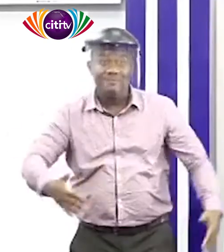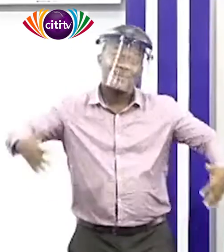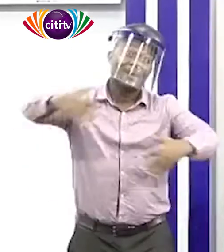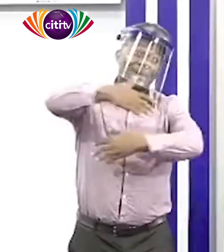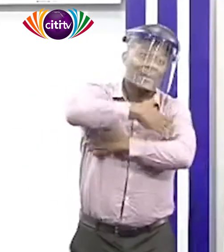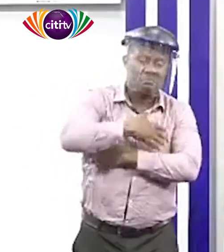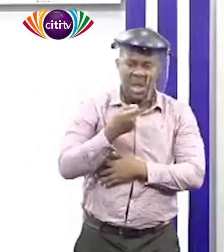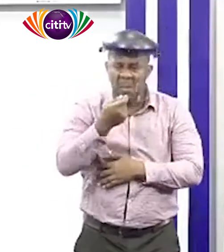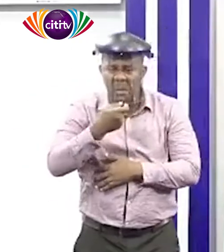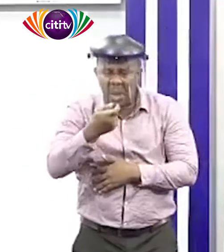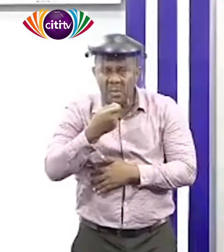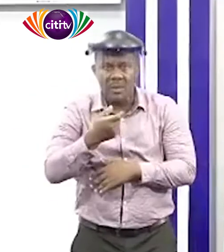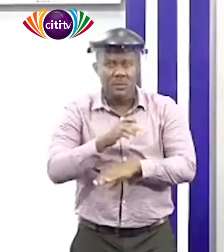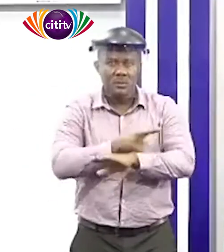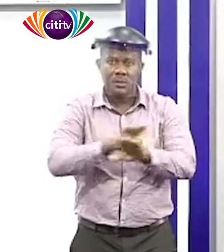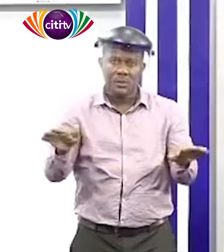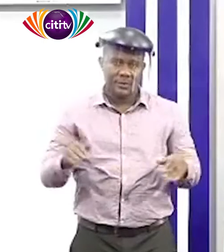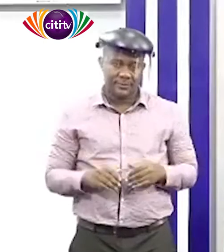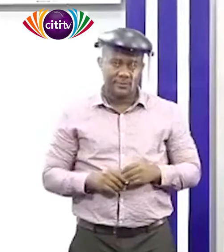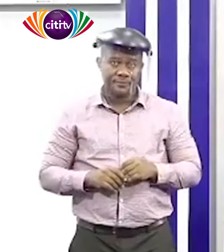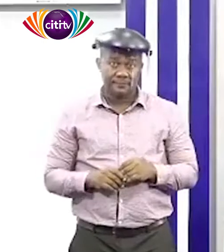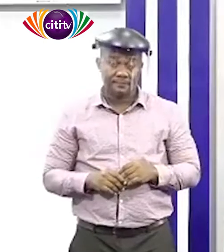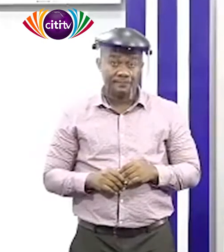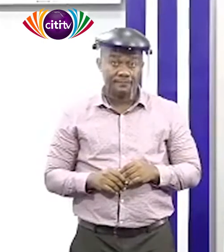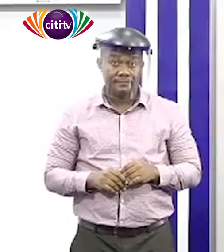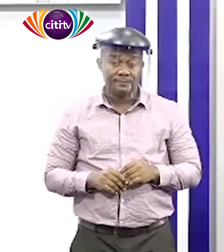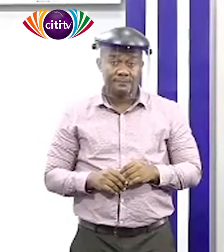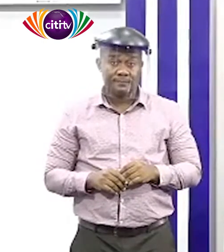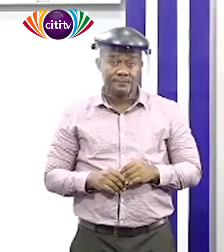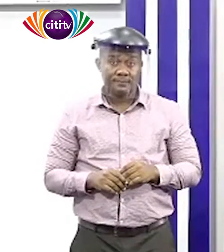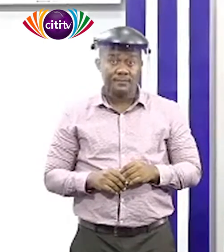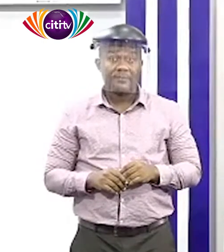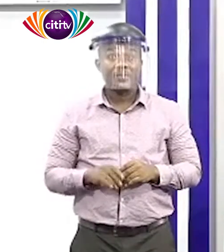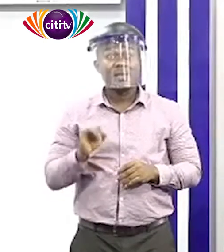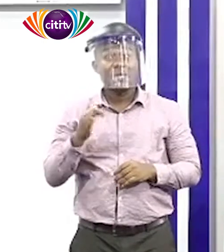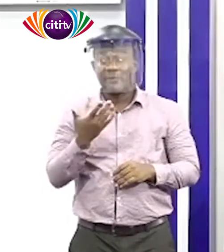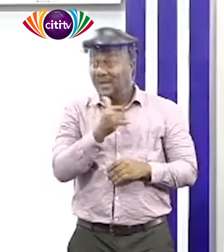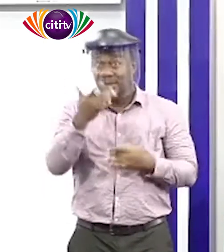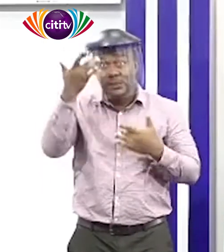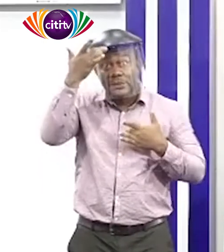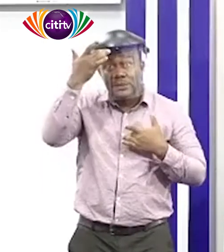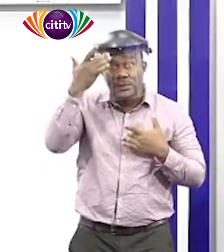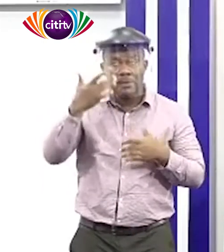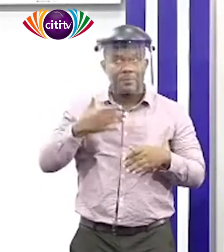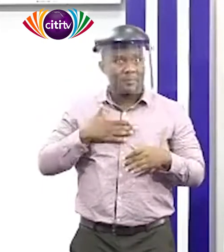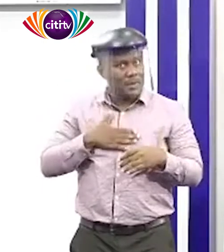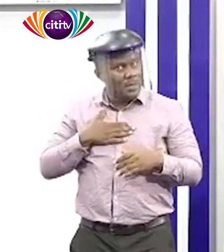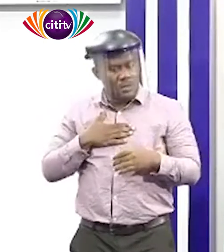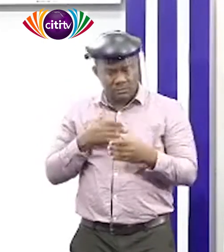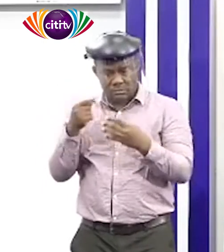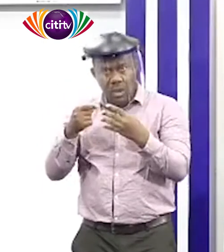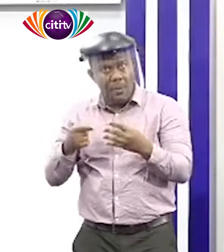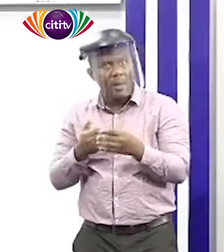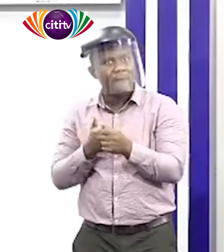no spit policy at all times. Follow established evacuation procedures to enable evacuation